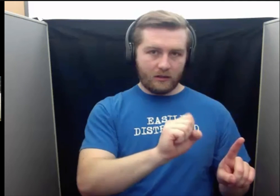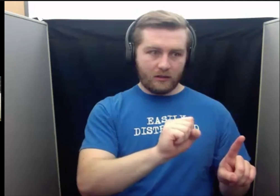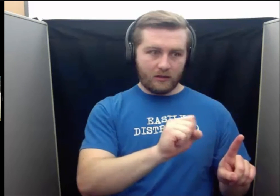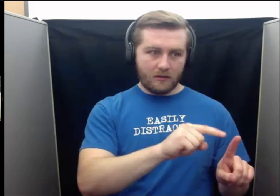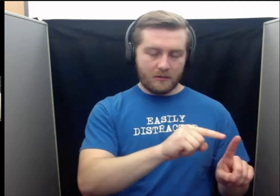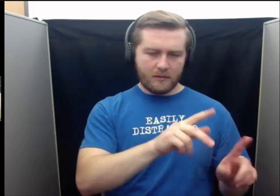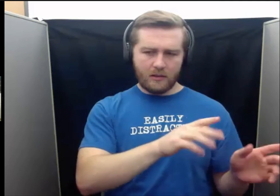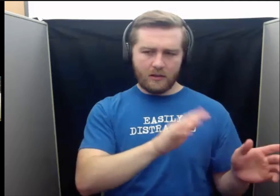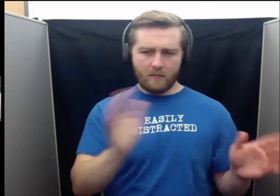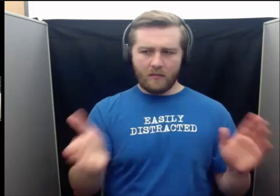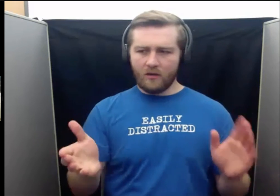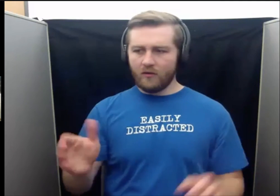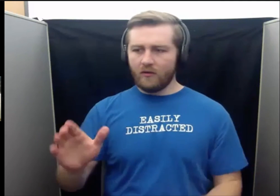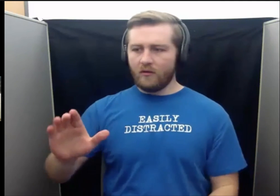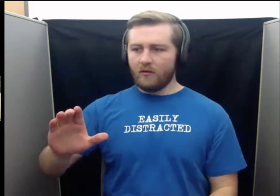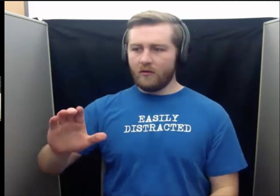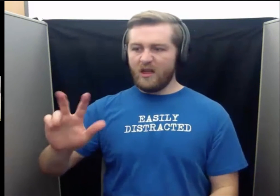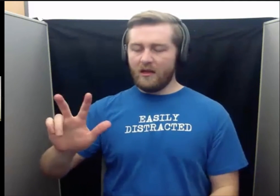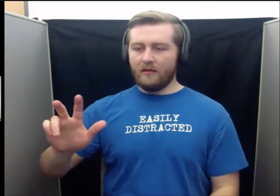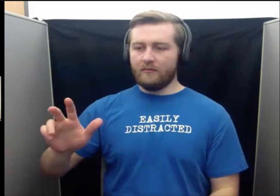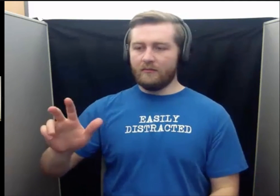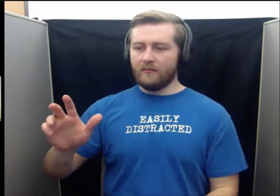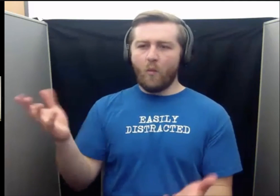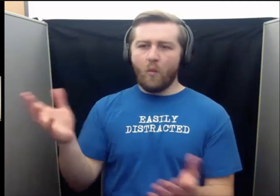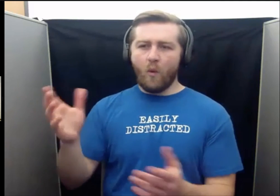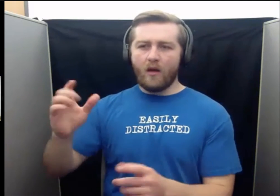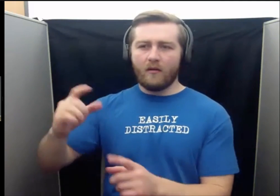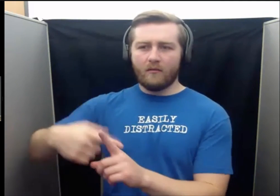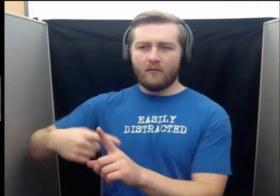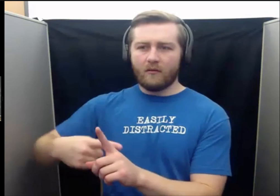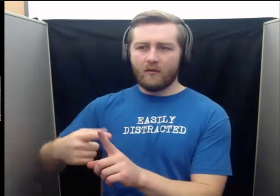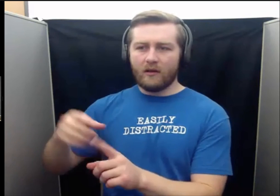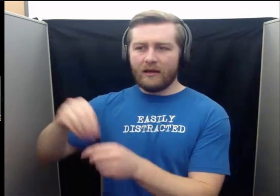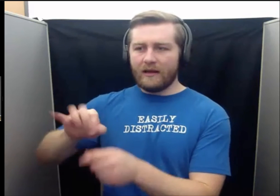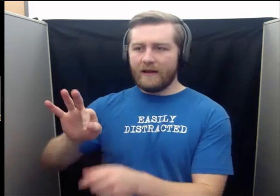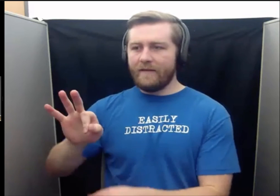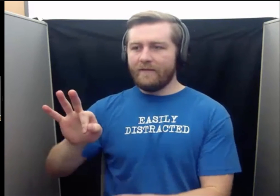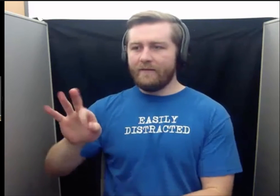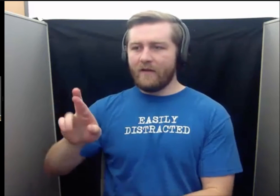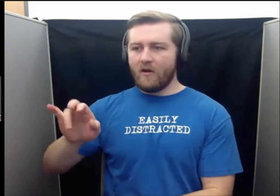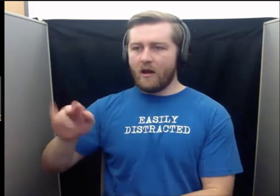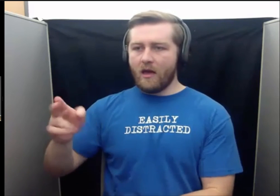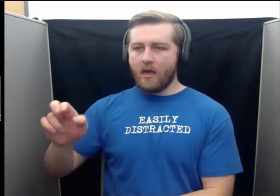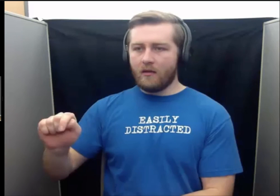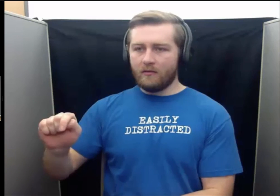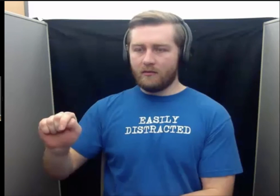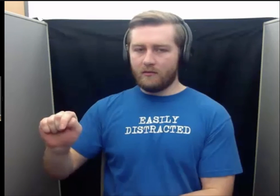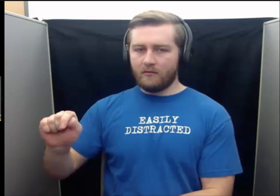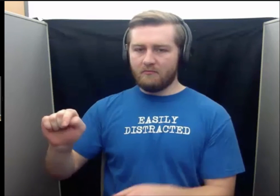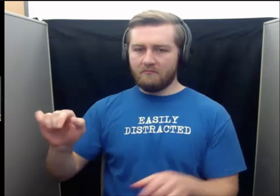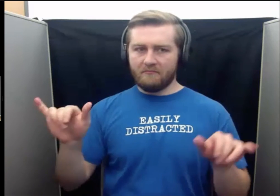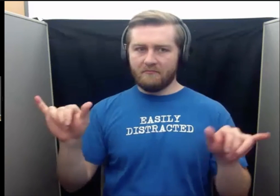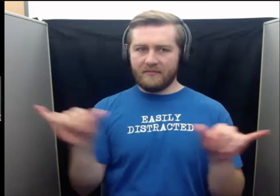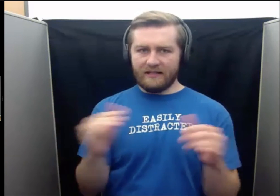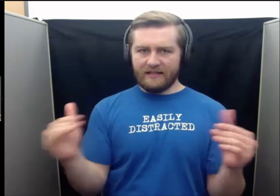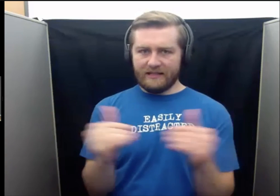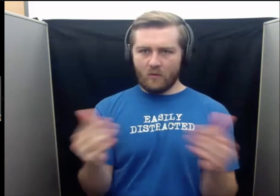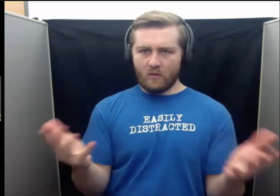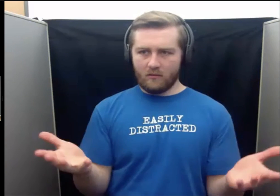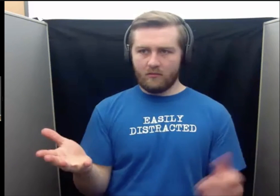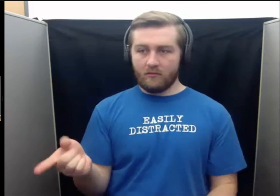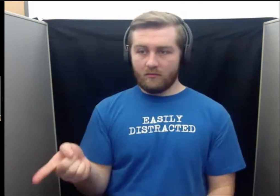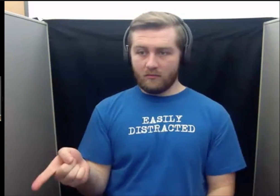32, or freezing. 32 degrees Fahrenheit, 0 degrees Celsius. If you have the dew